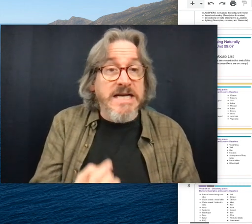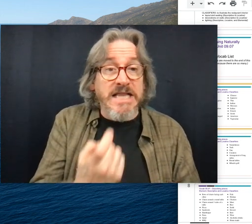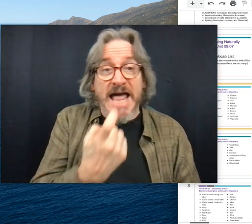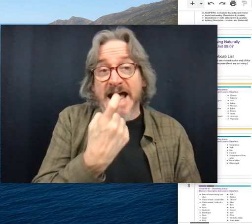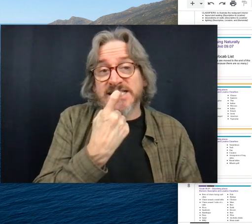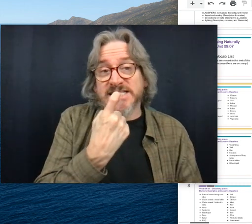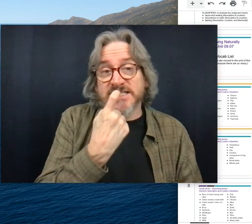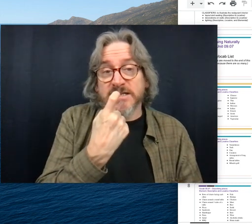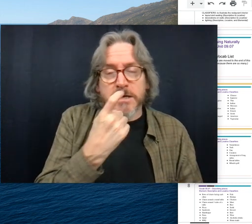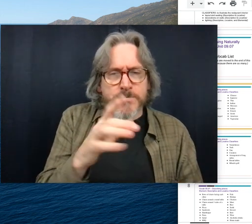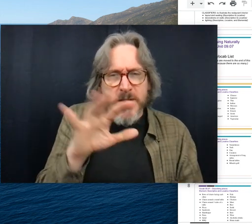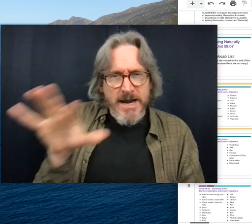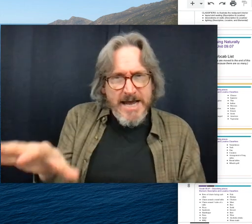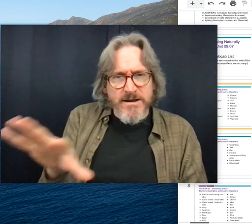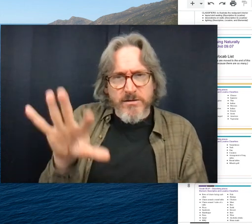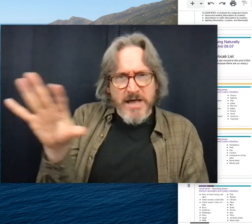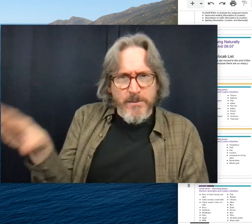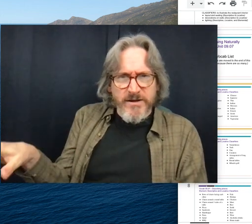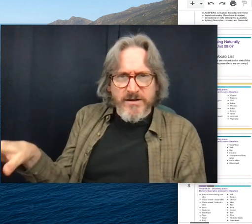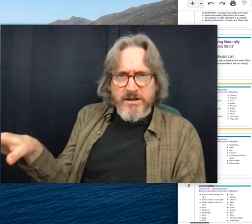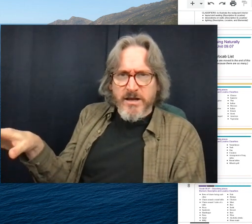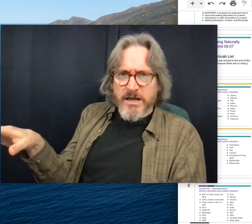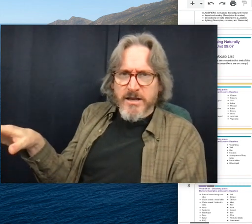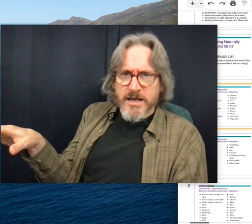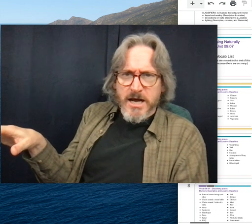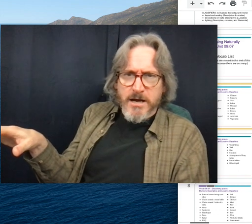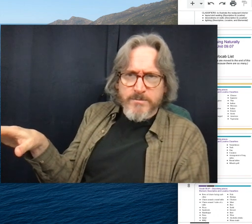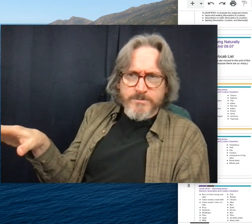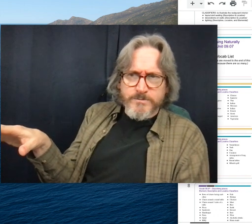and then glass. And again, that'll be